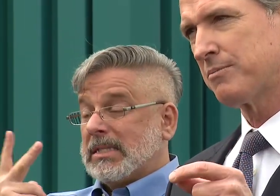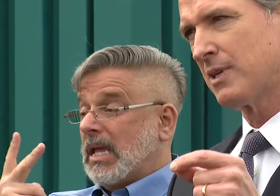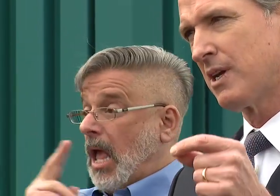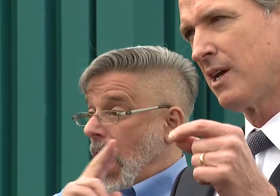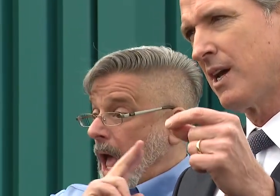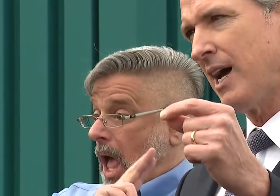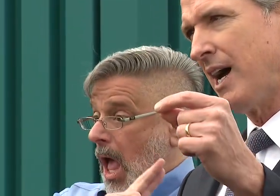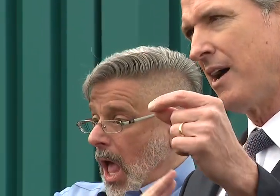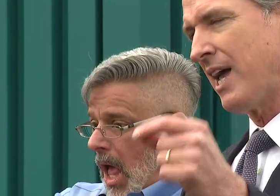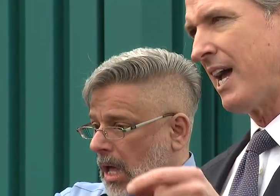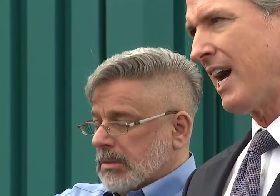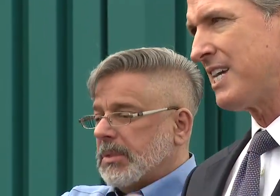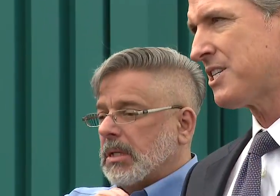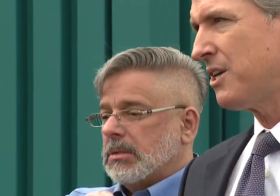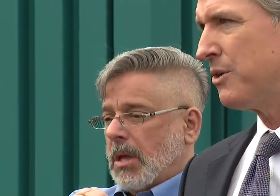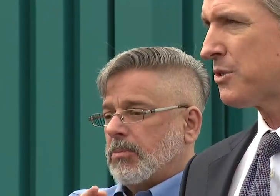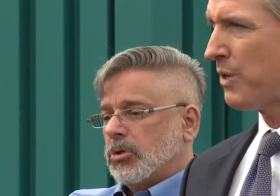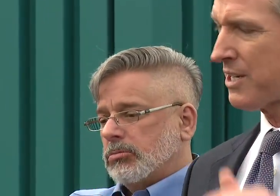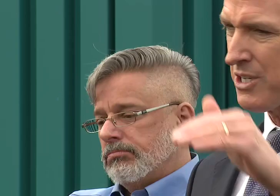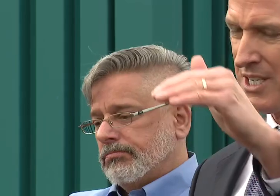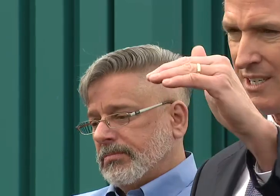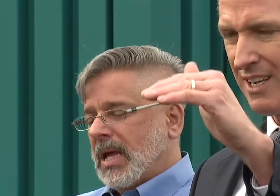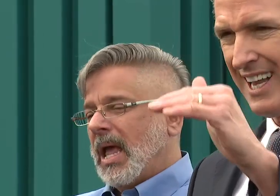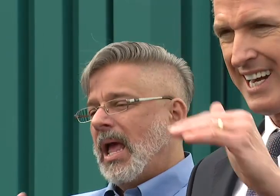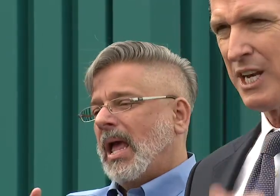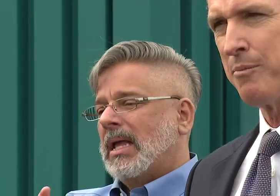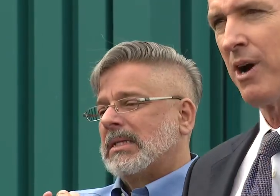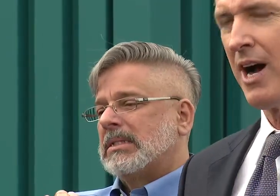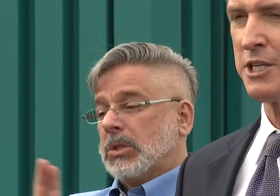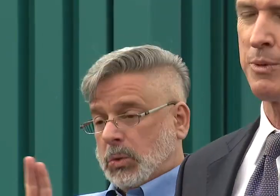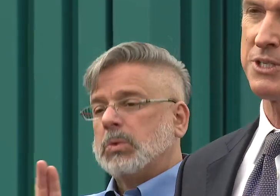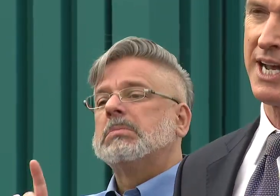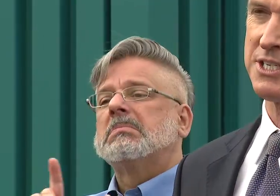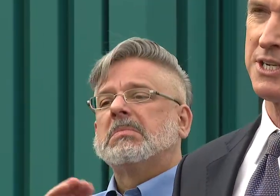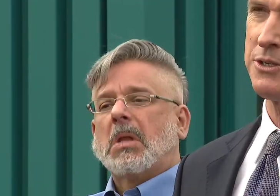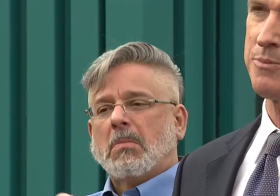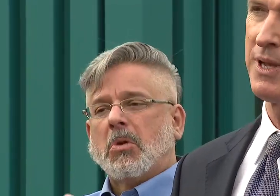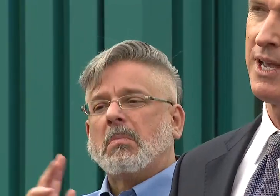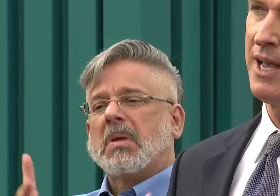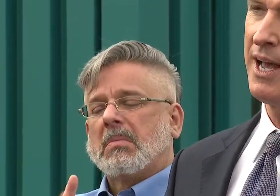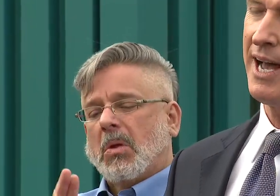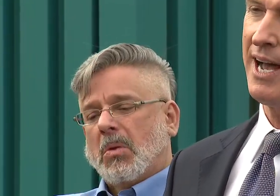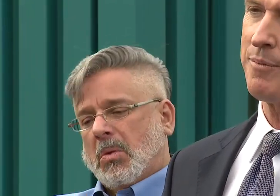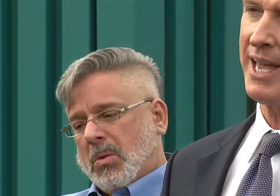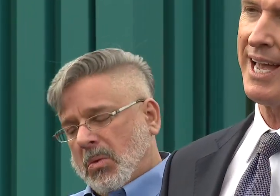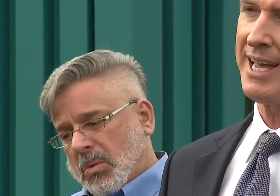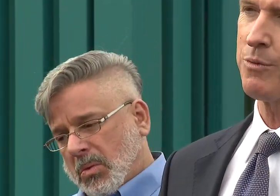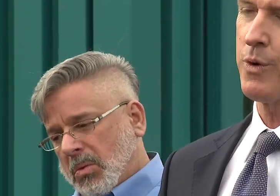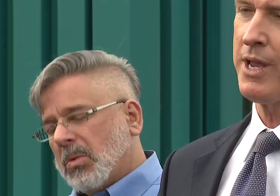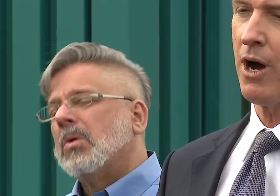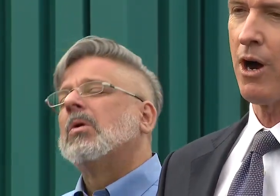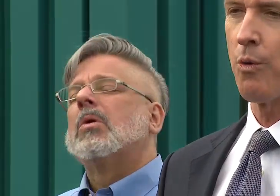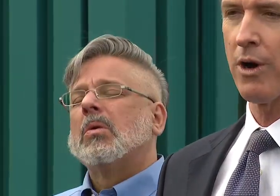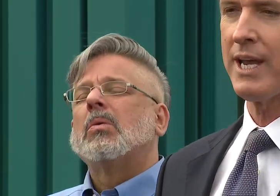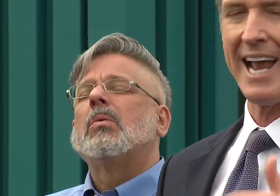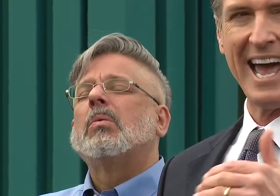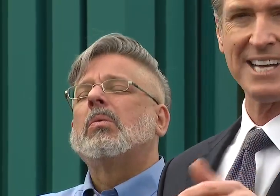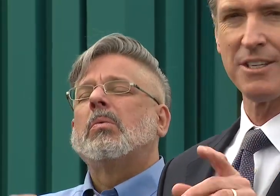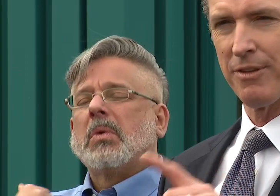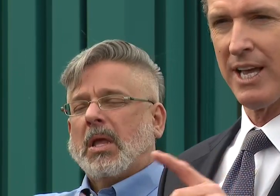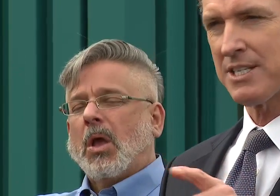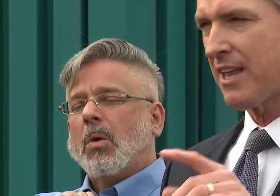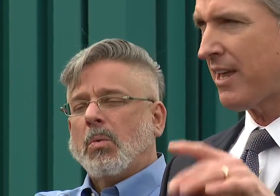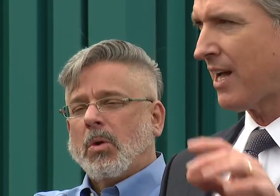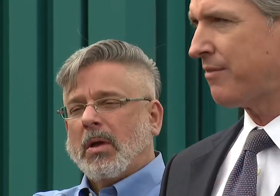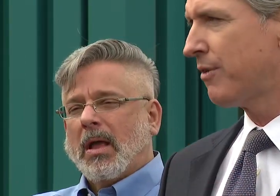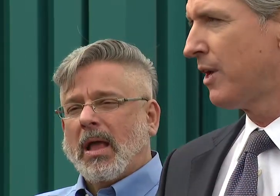hospitals and ICUs. We're actually seeing a declining number of hospitals and ICUs. And we are working